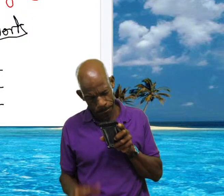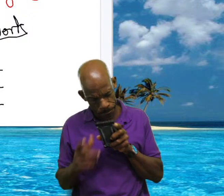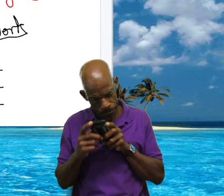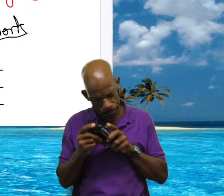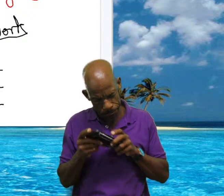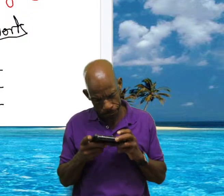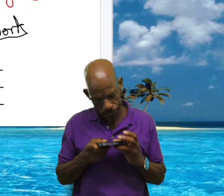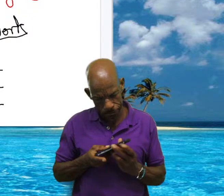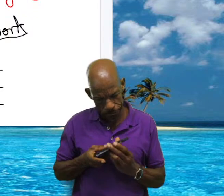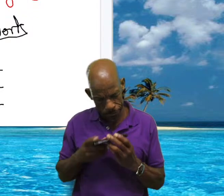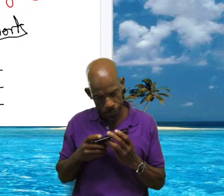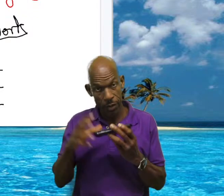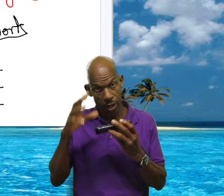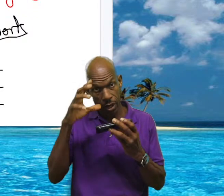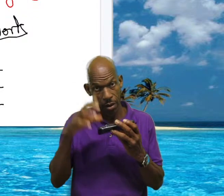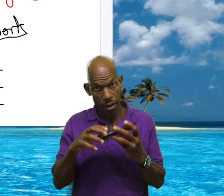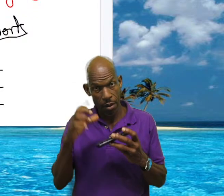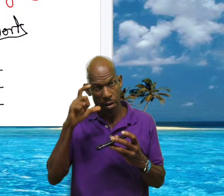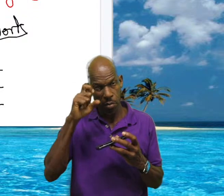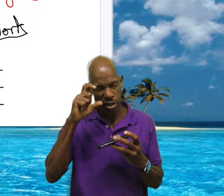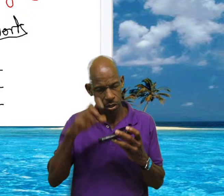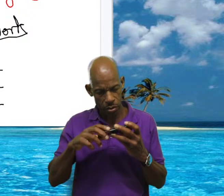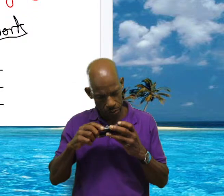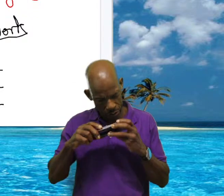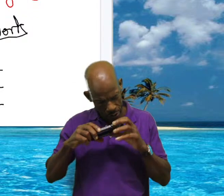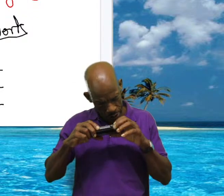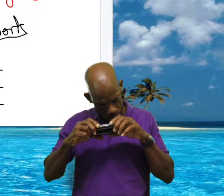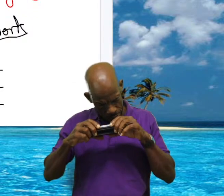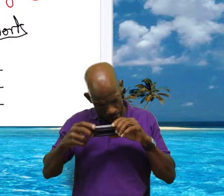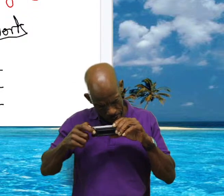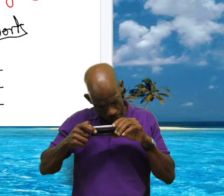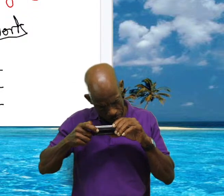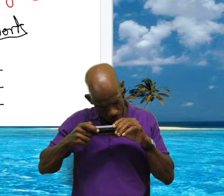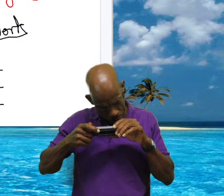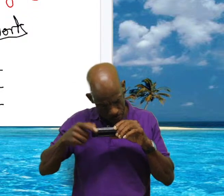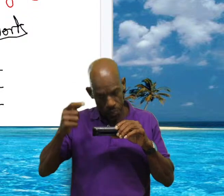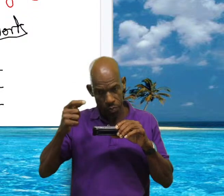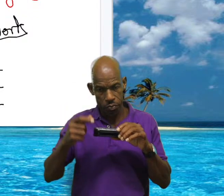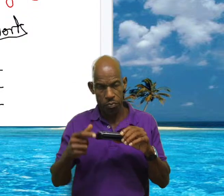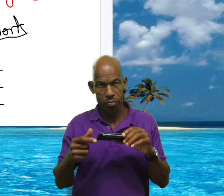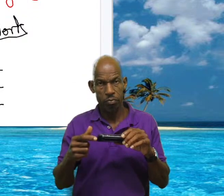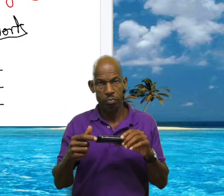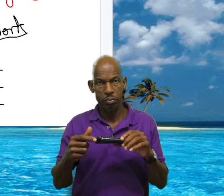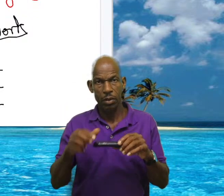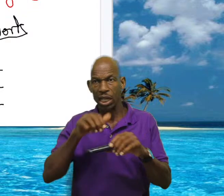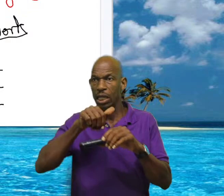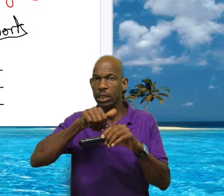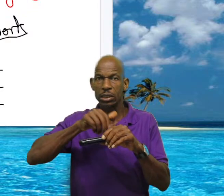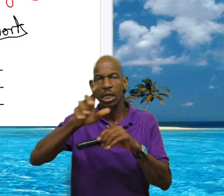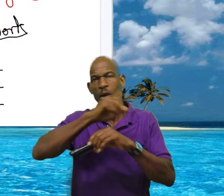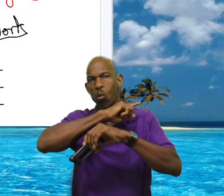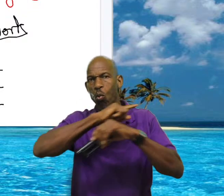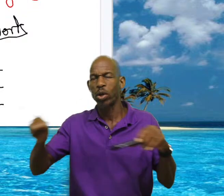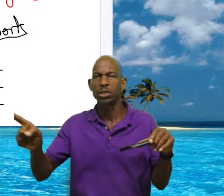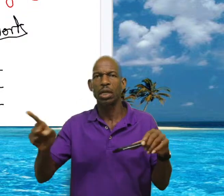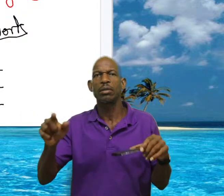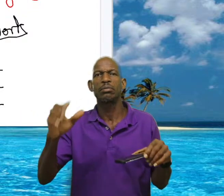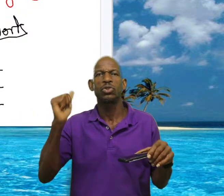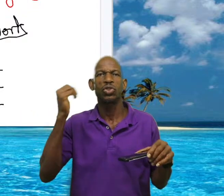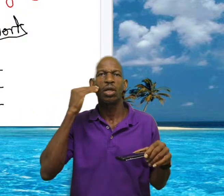that picture. So you take a picture of your test and you send it to me. You have to write your name on and the date and then start your